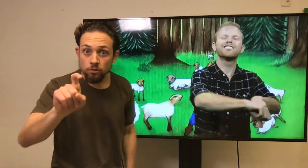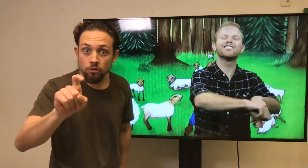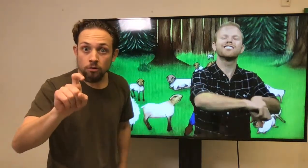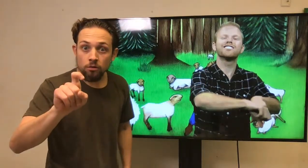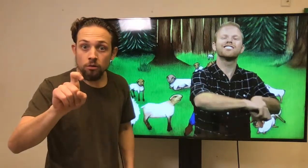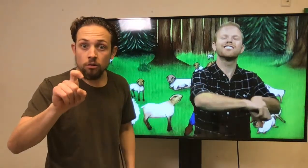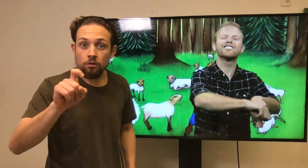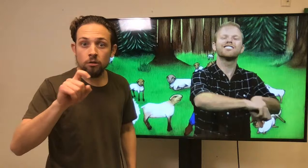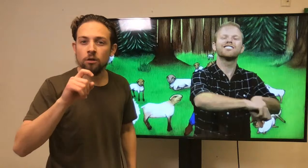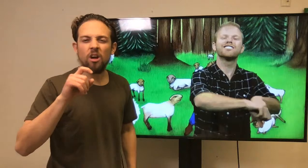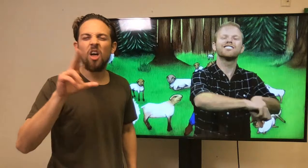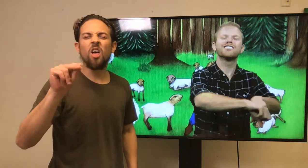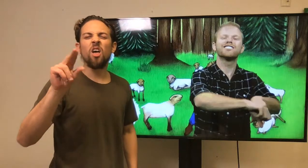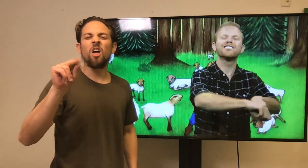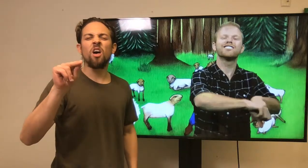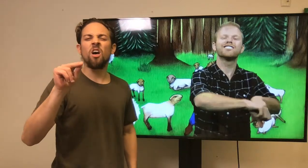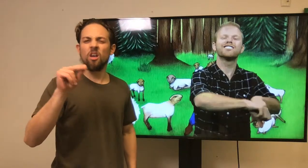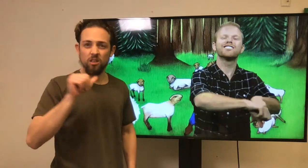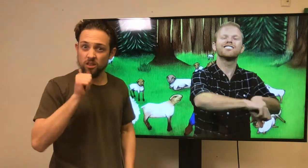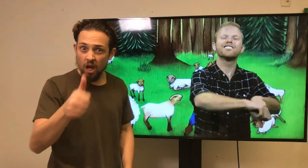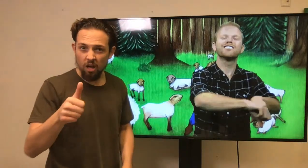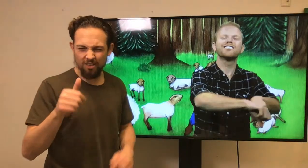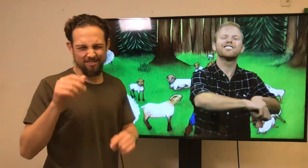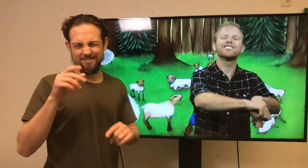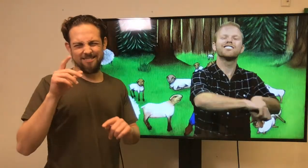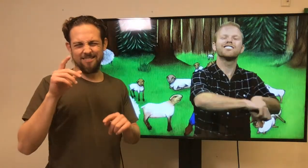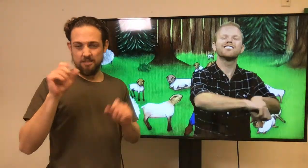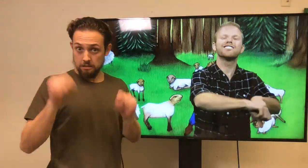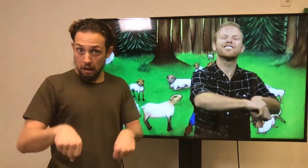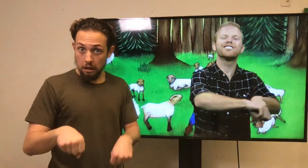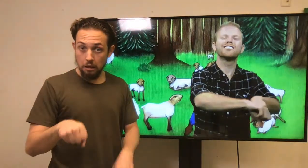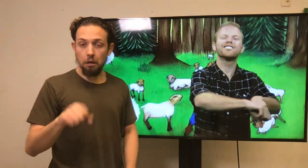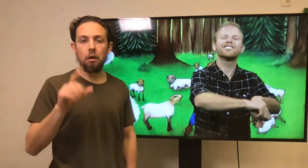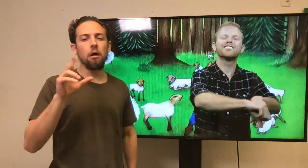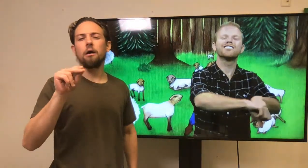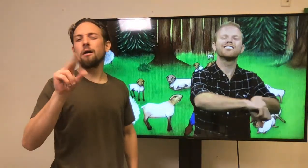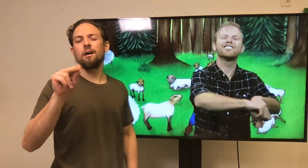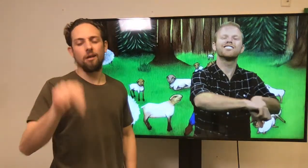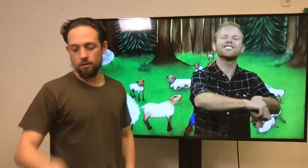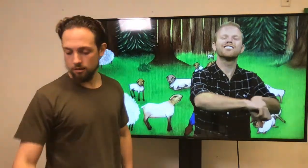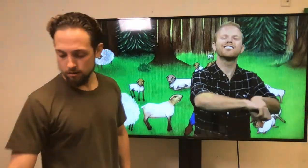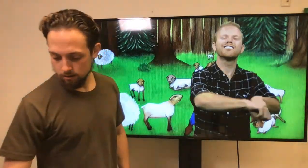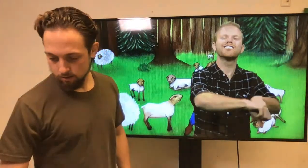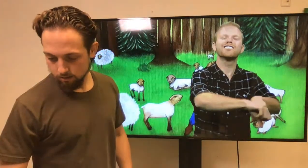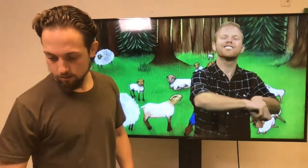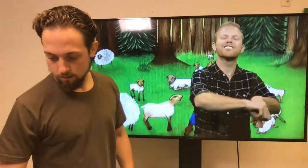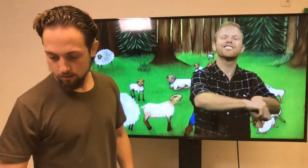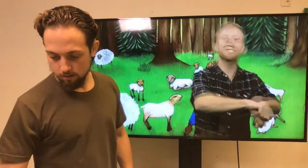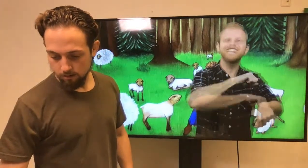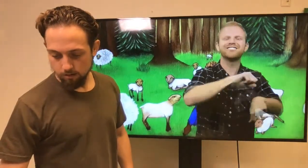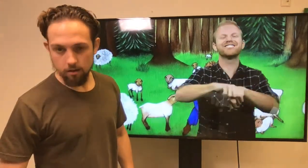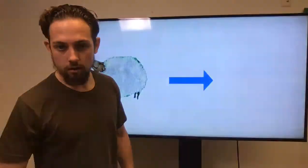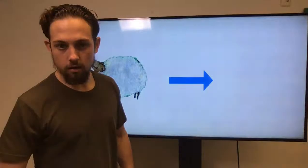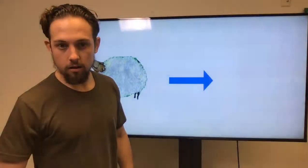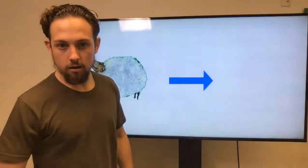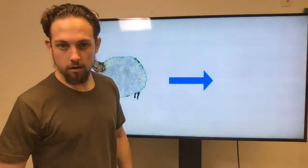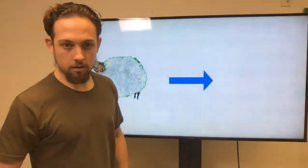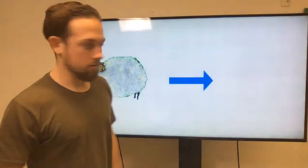but we know that the sheep don't grow their wool overnight. Do you think they can? No, of course they